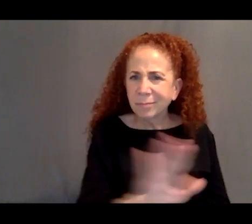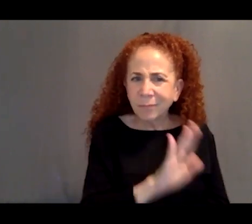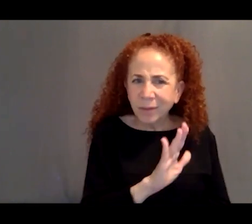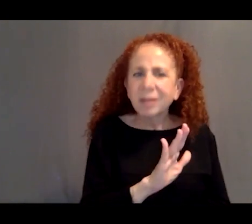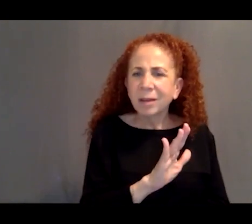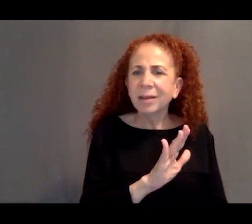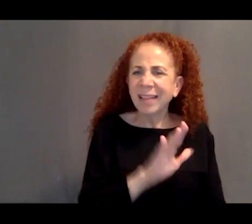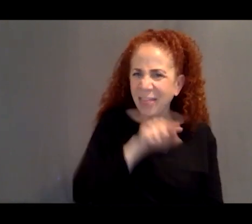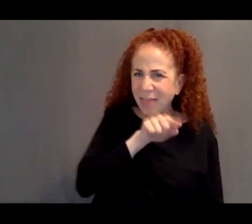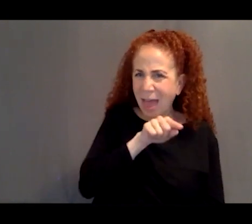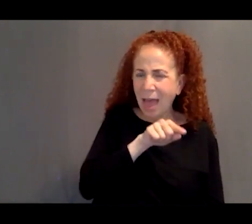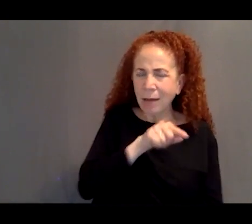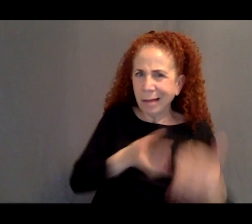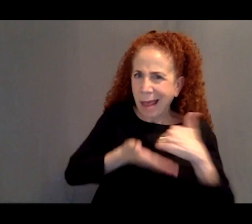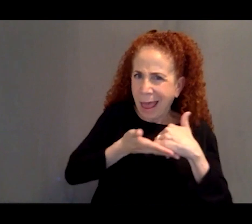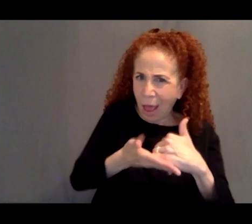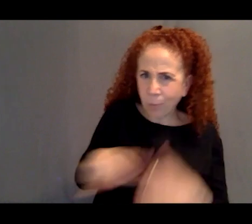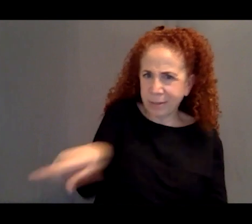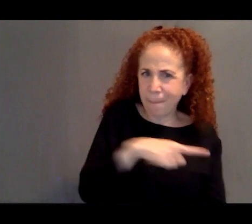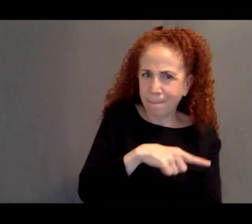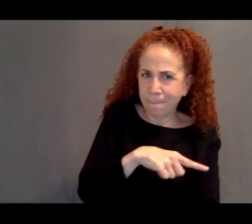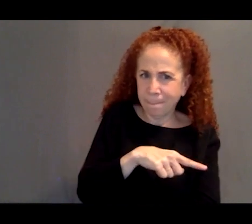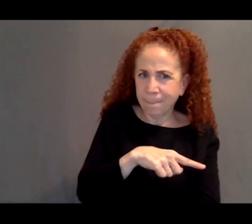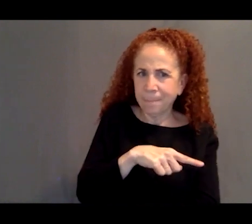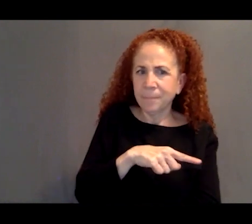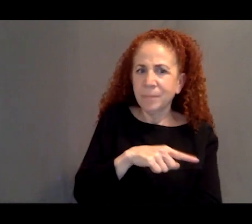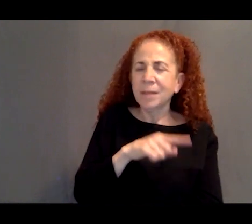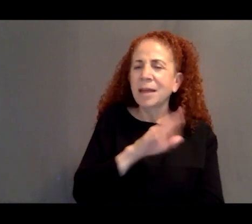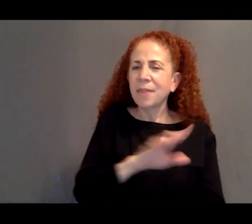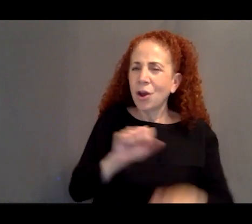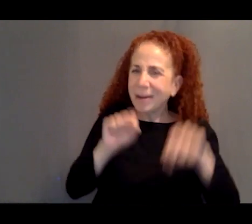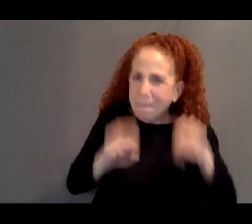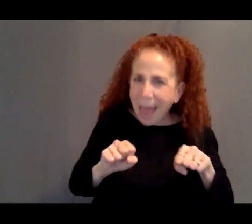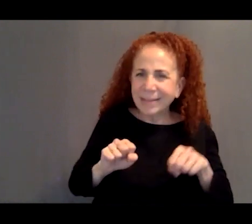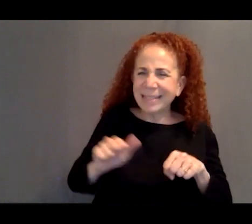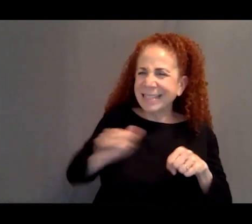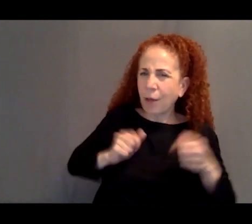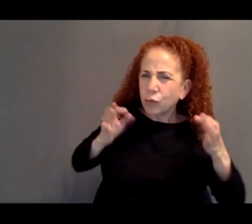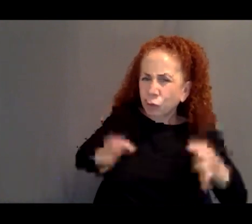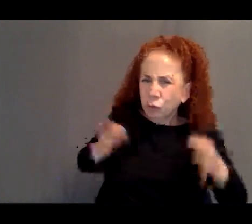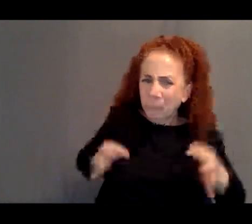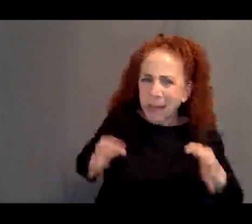really helps them, their agency and their capacity, their self-determination really